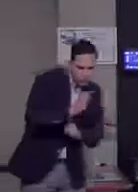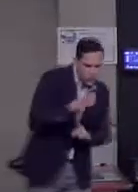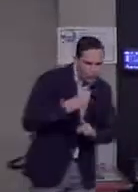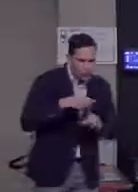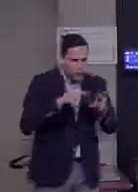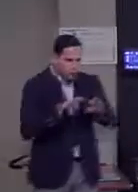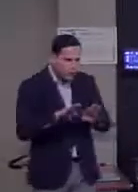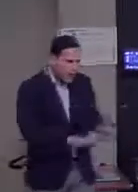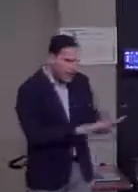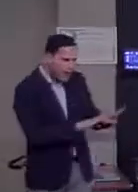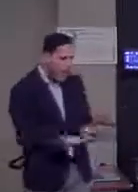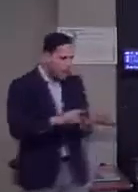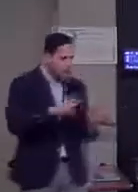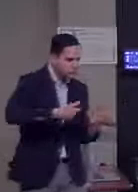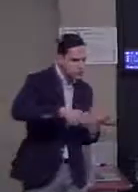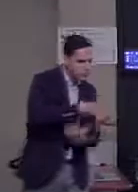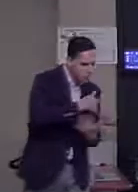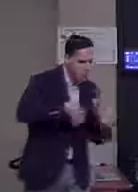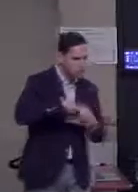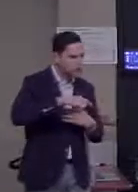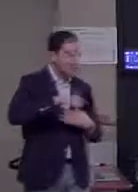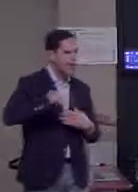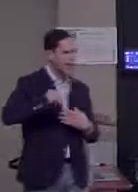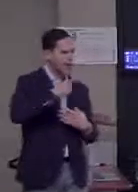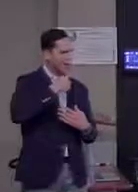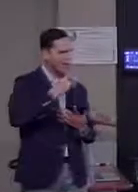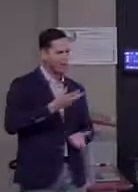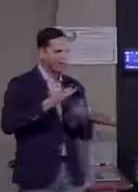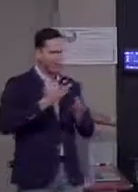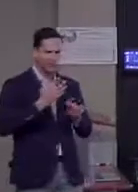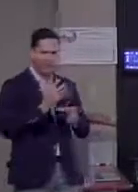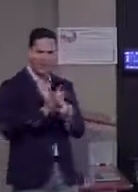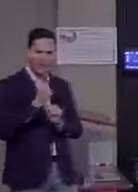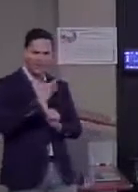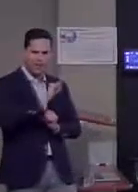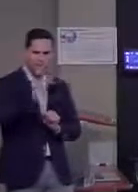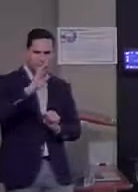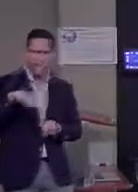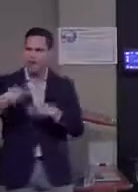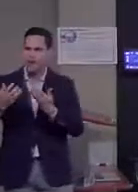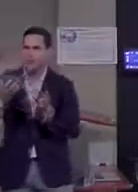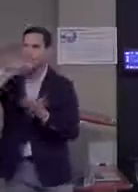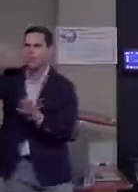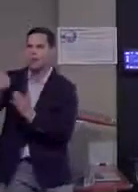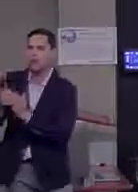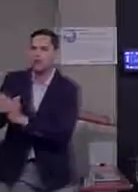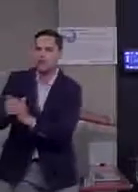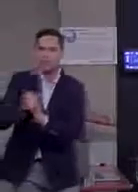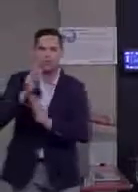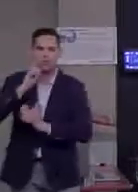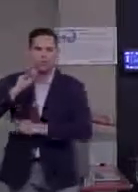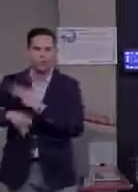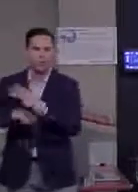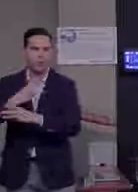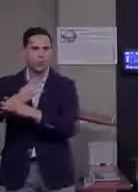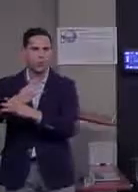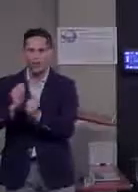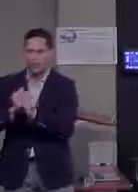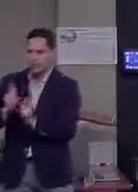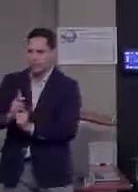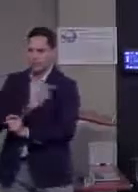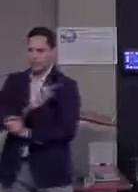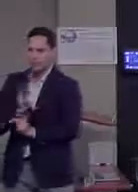provide intellectual leadership in the search for a new and better personal and social arrangement. I can imagine